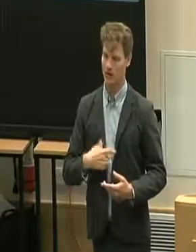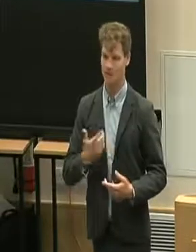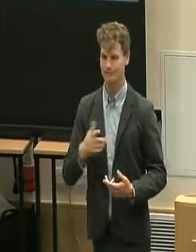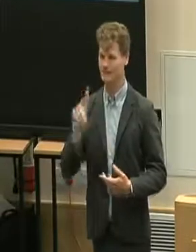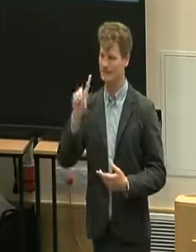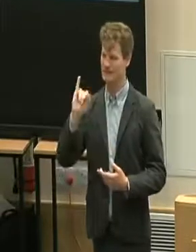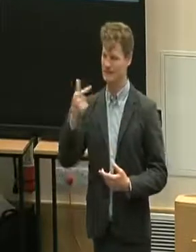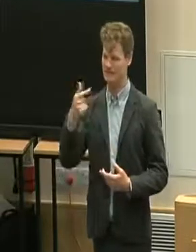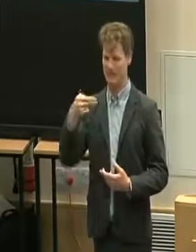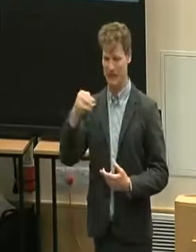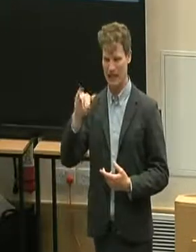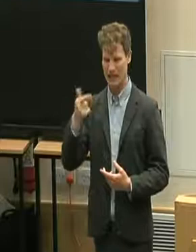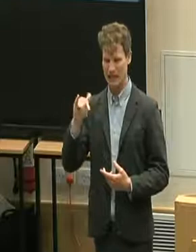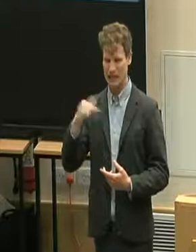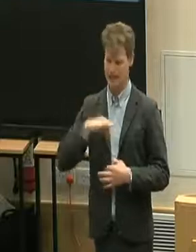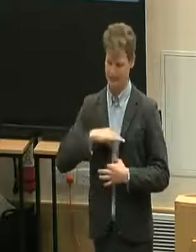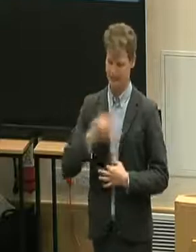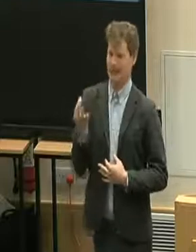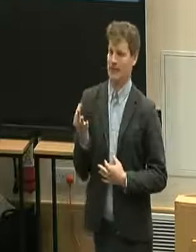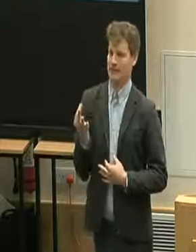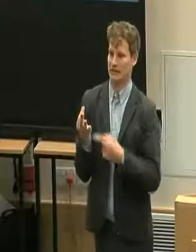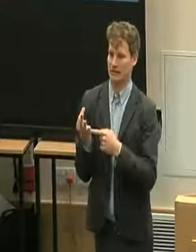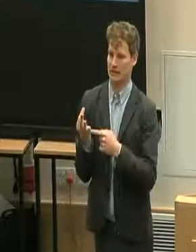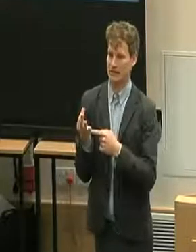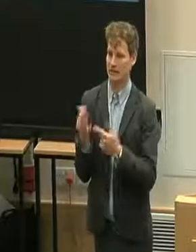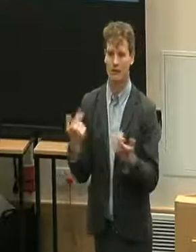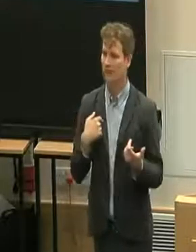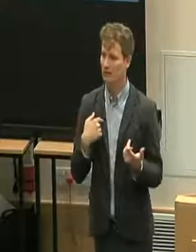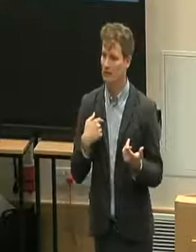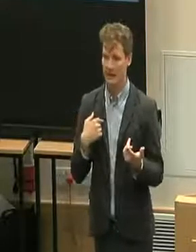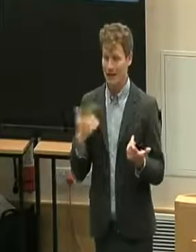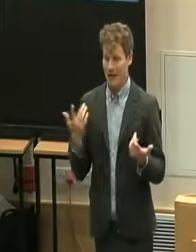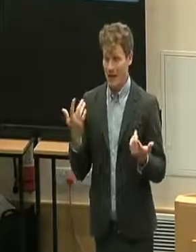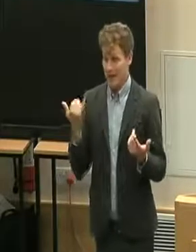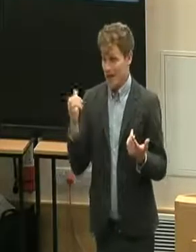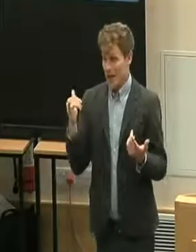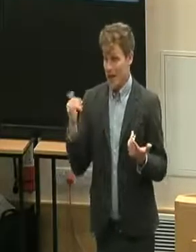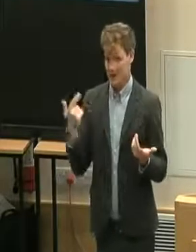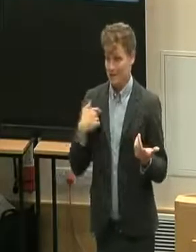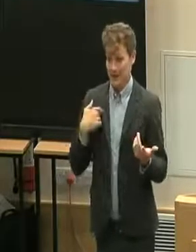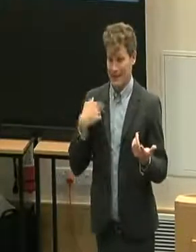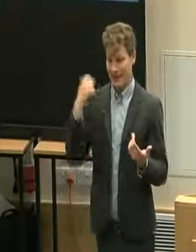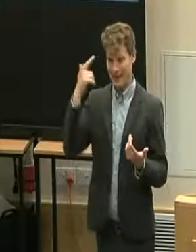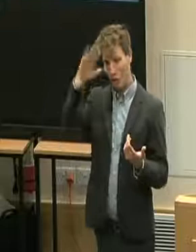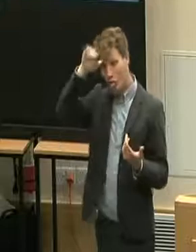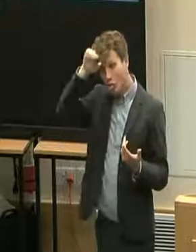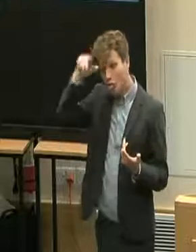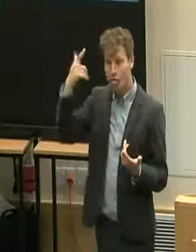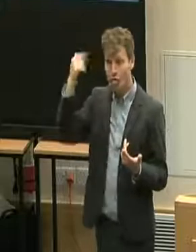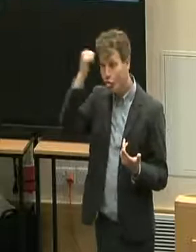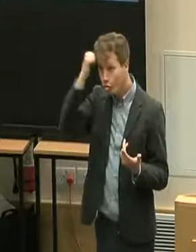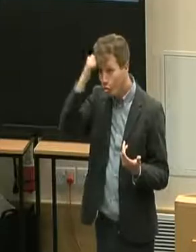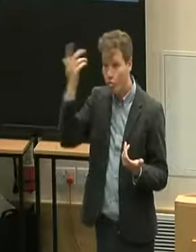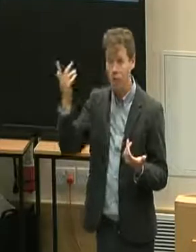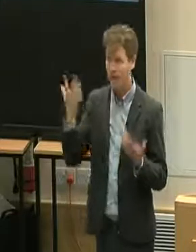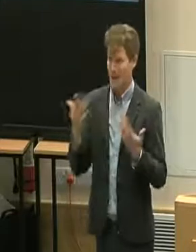concepts. Call me foolish. Call me idealistic. But that's how I want to present it. The three articles